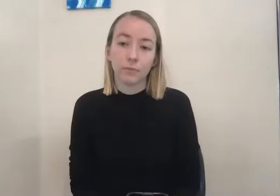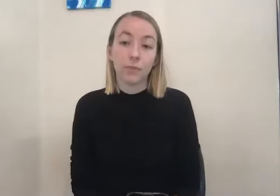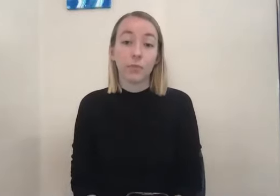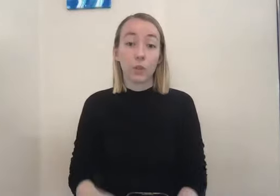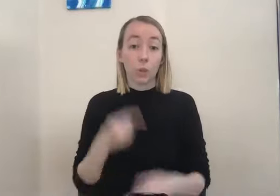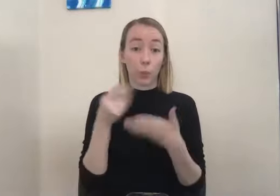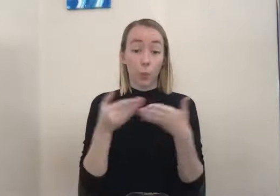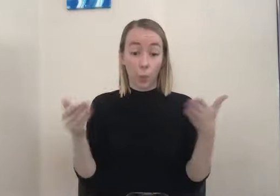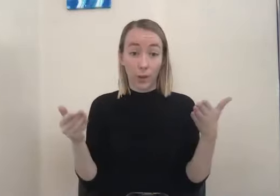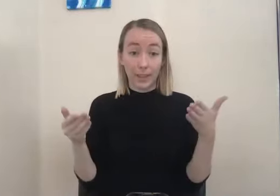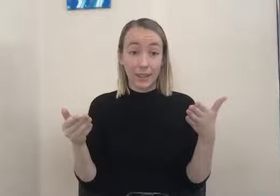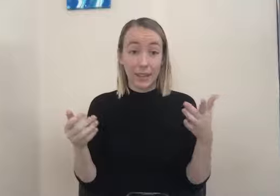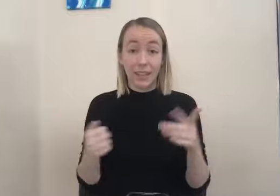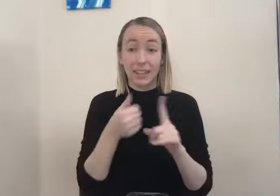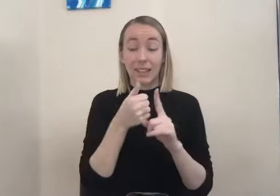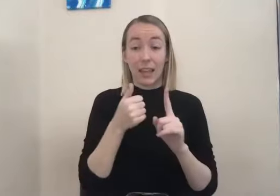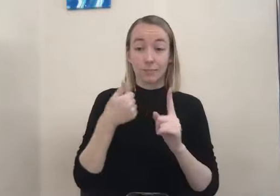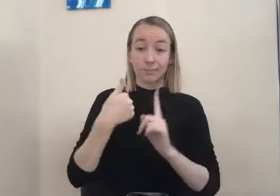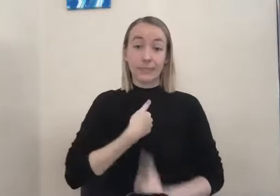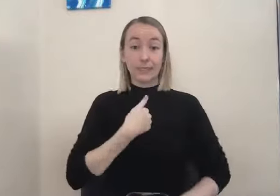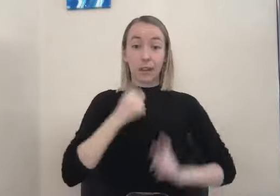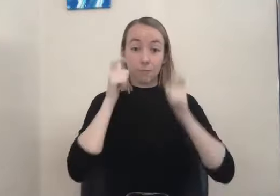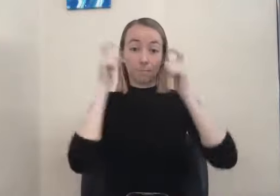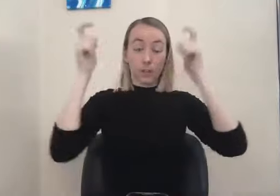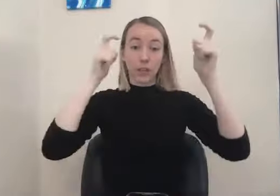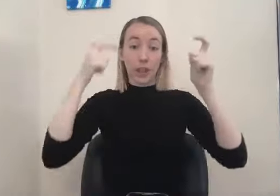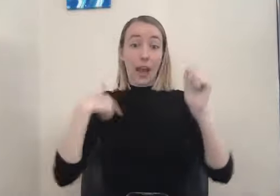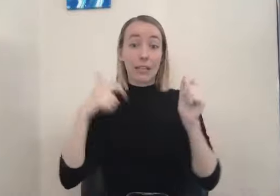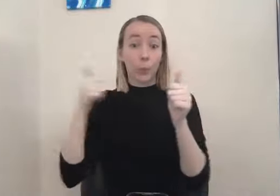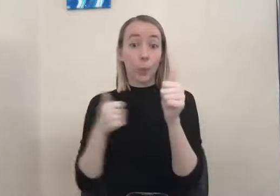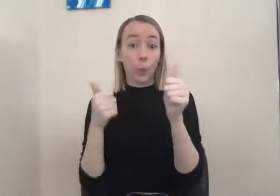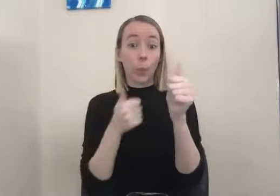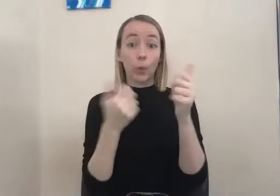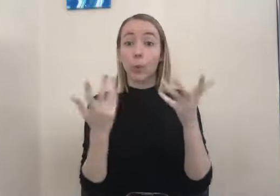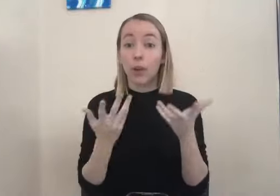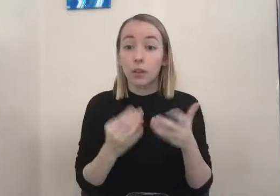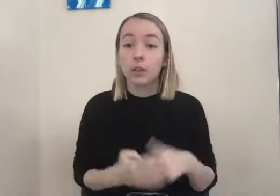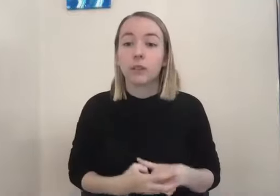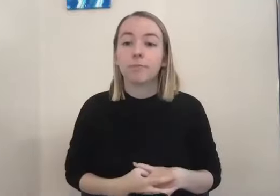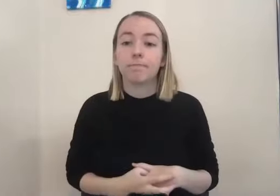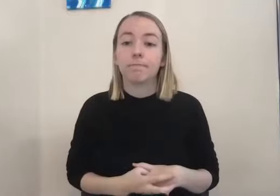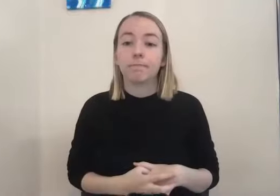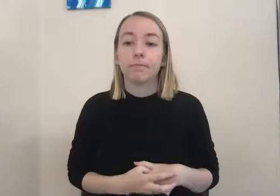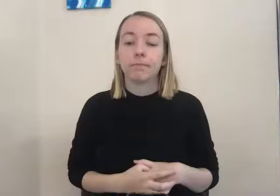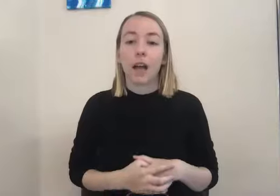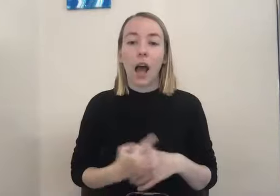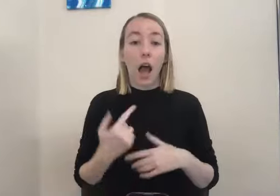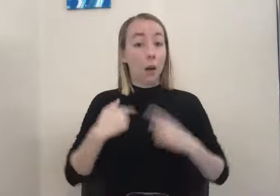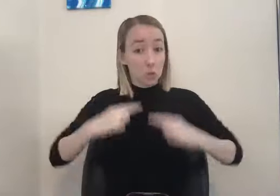And page 64 is a big book of Alcoholics Anonymous was on the wall, and it said that we suffer from a spiritual